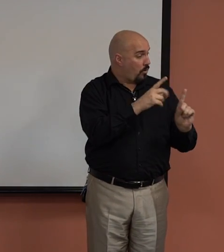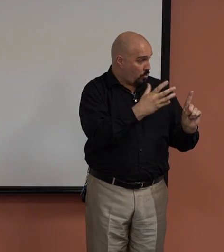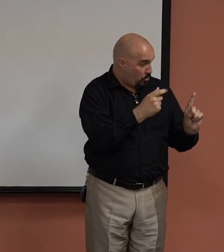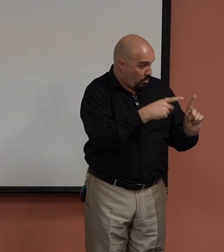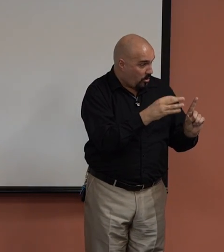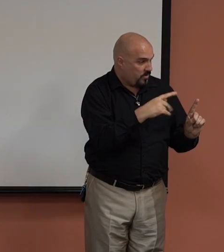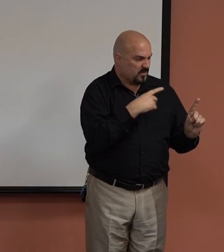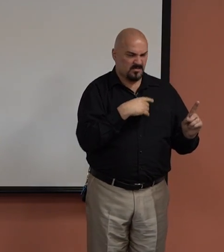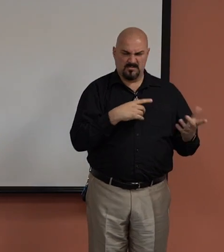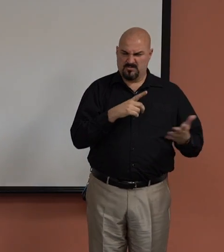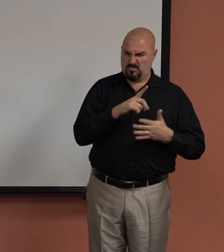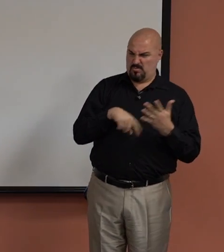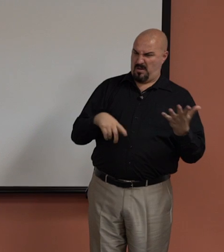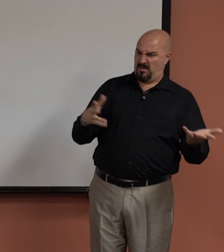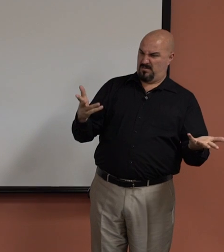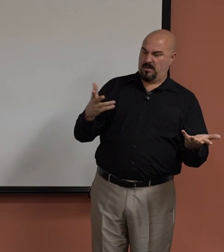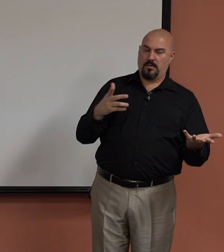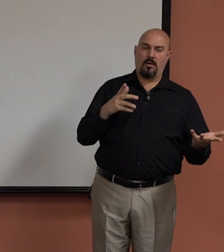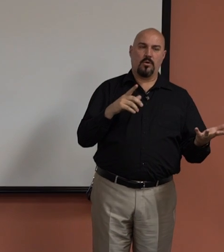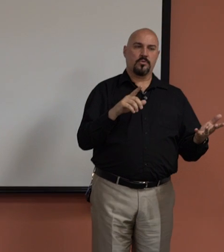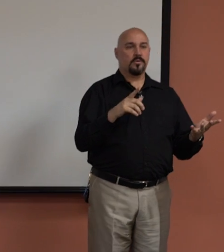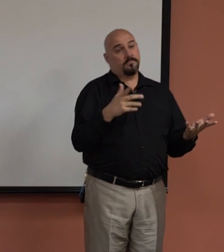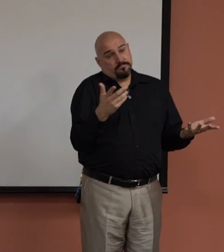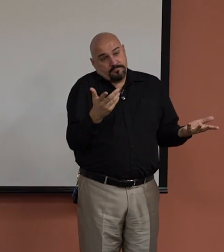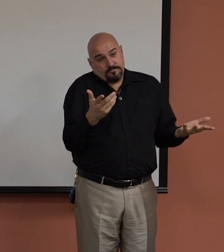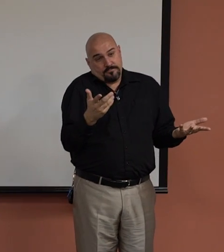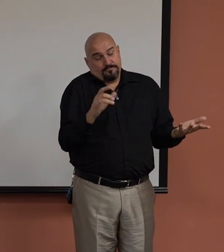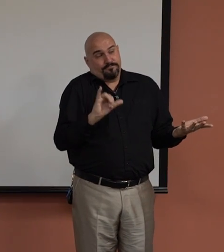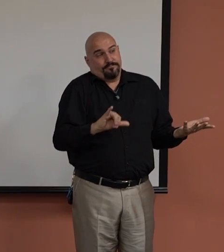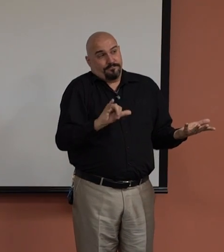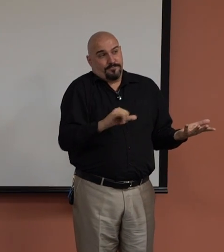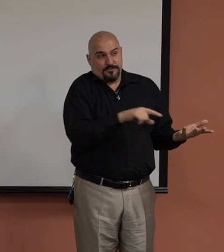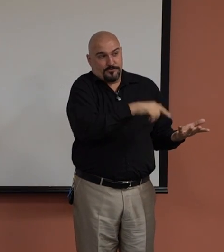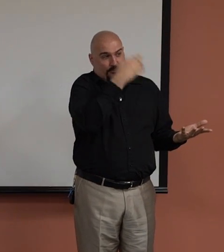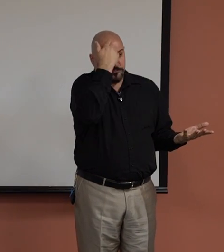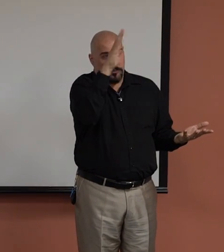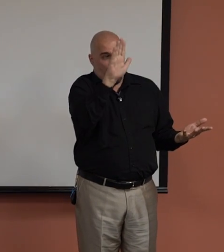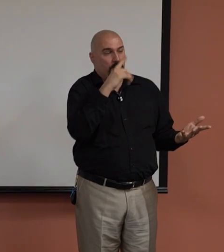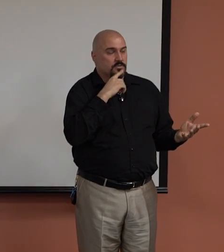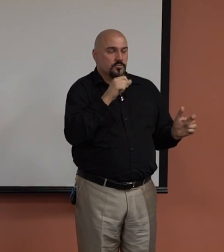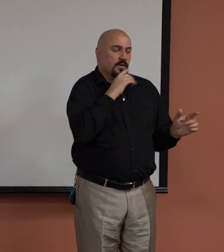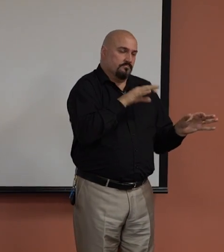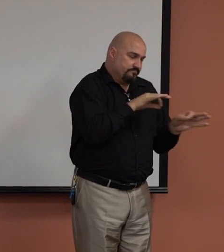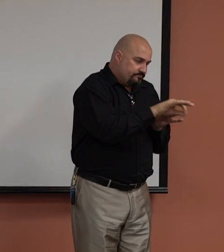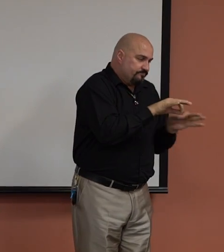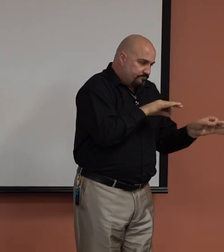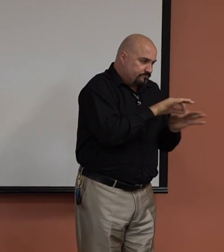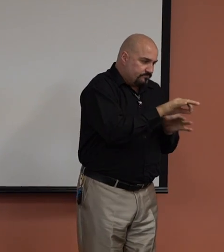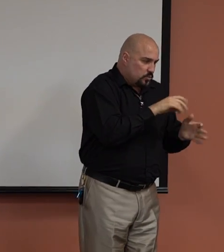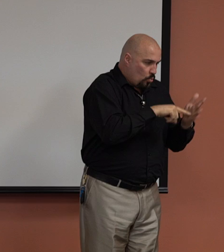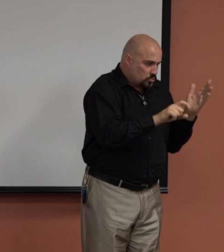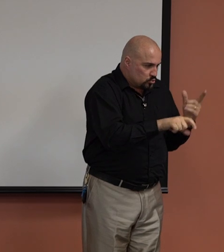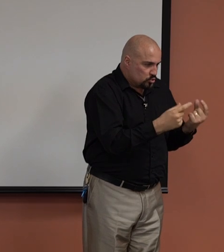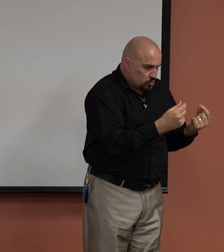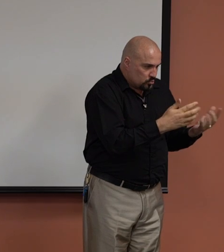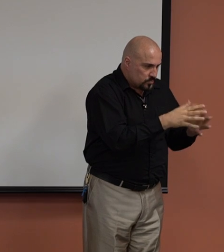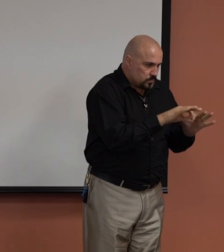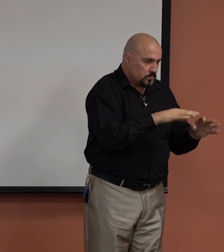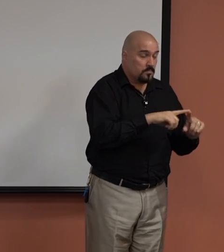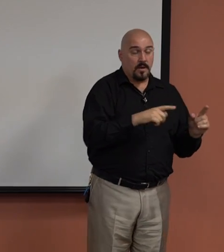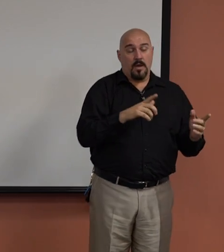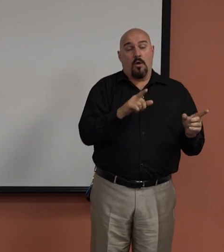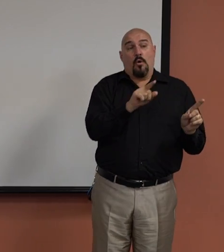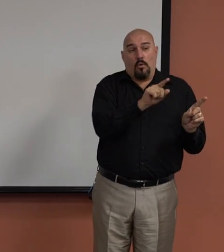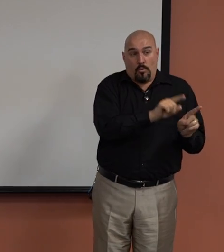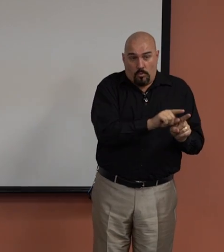then you can explain sighted guide and, here's what you need to do. And it might be also appropriate, and we've had several